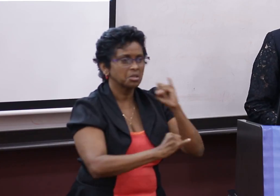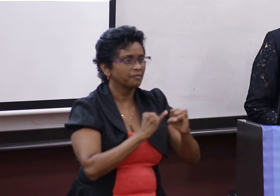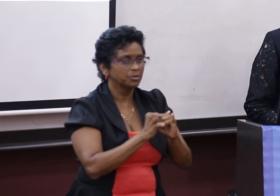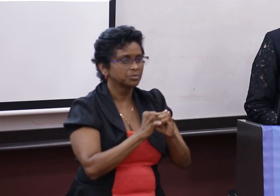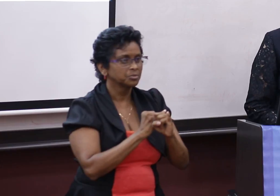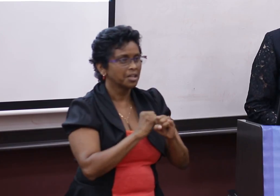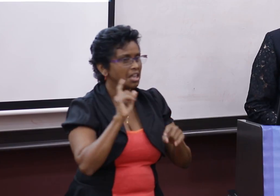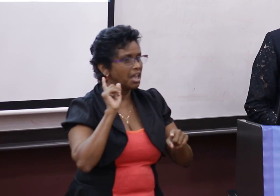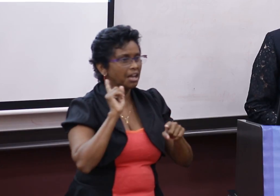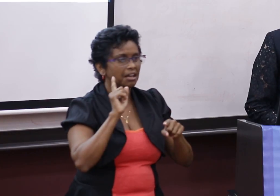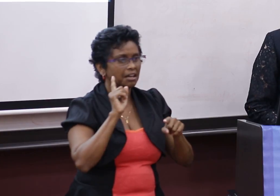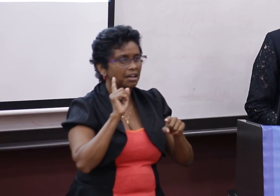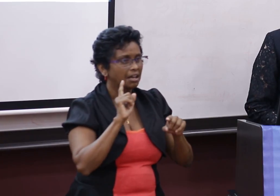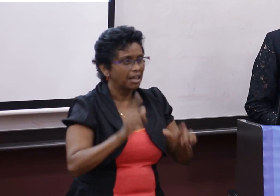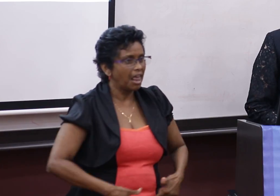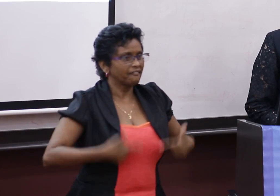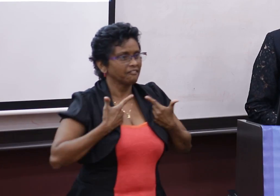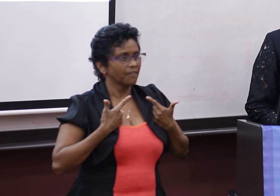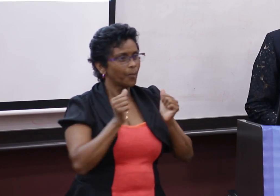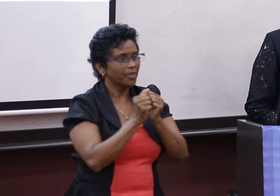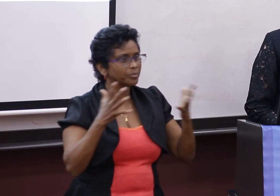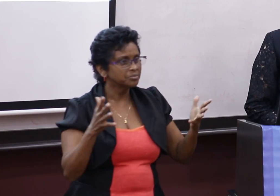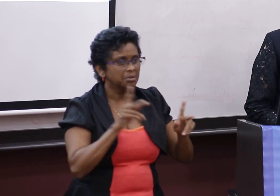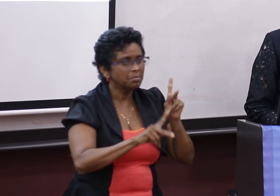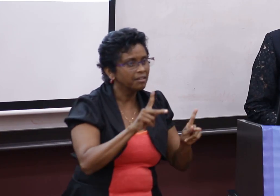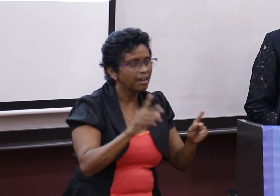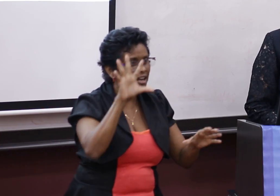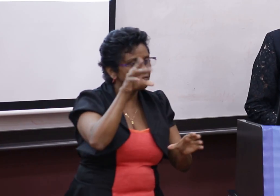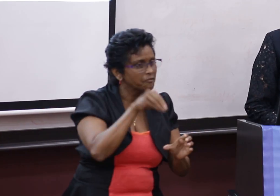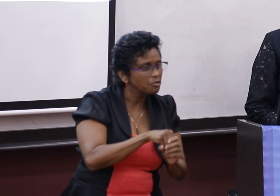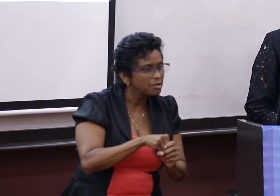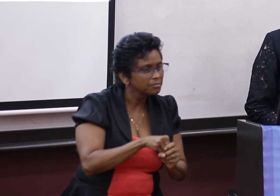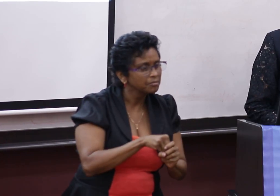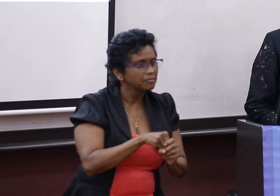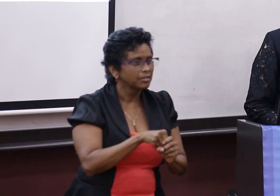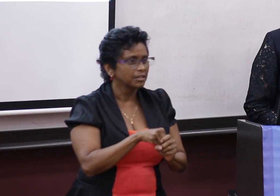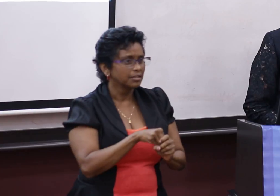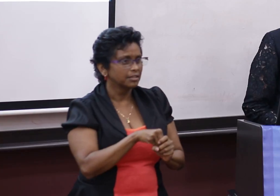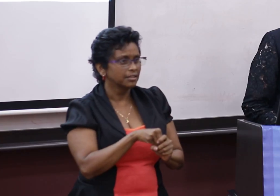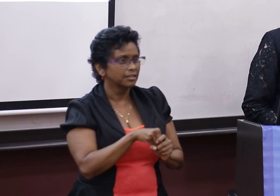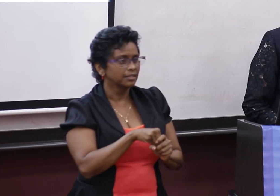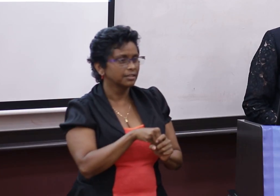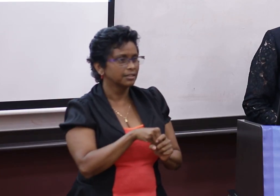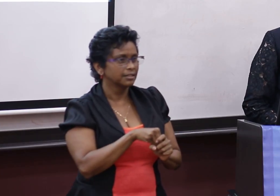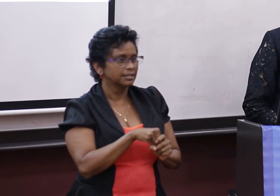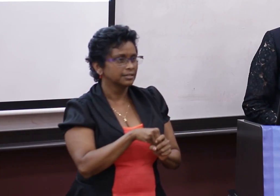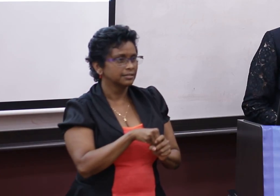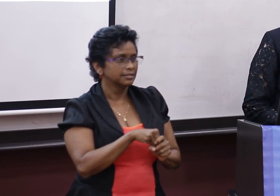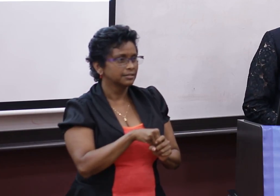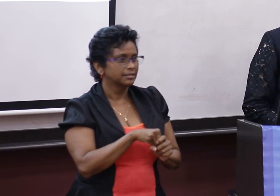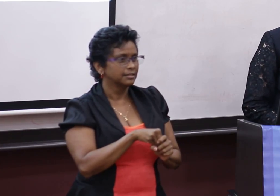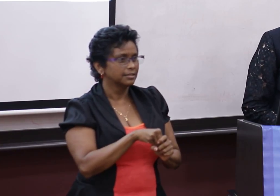participation, and no personal being exists without communal being. Therefore, there